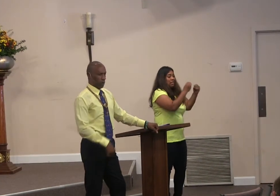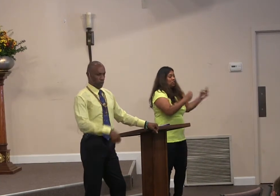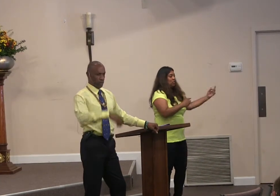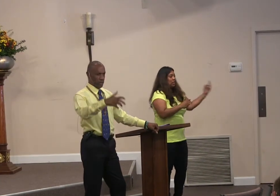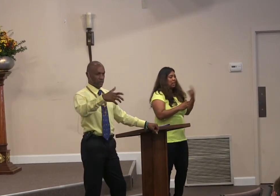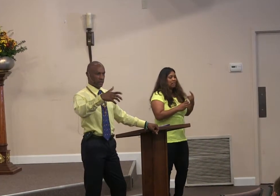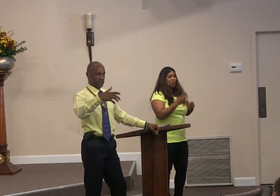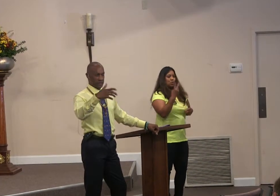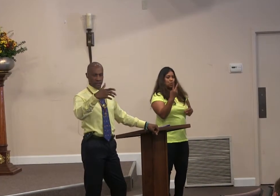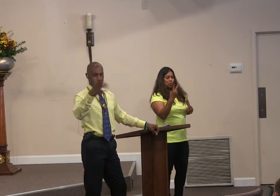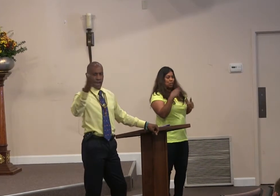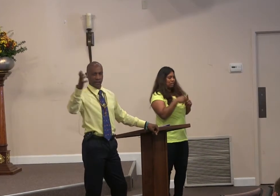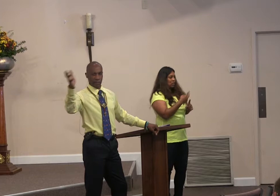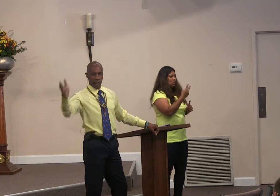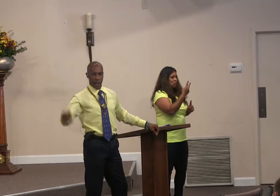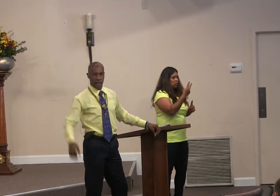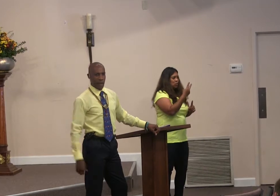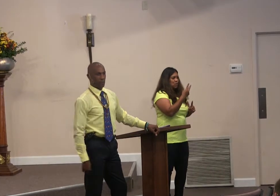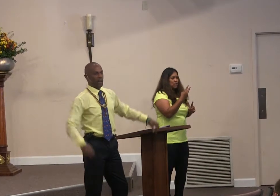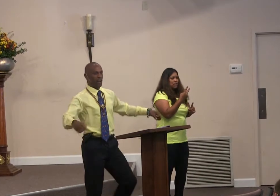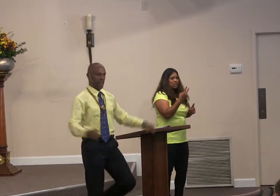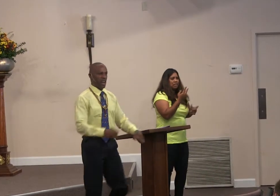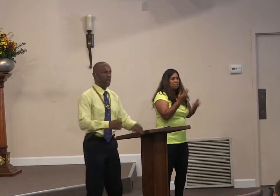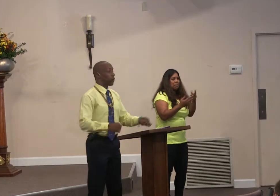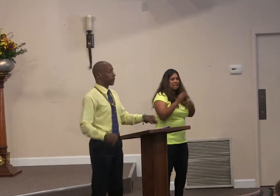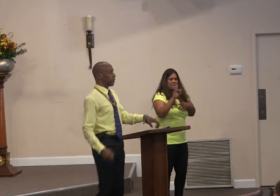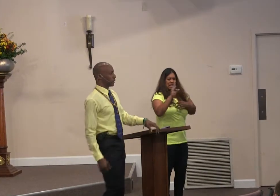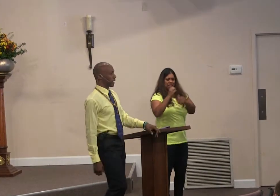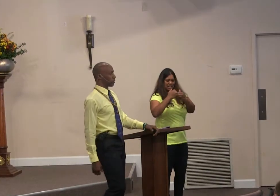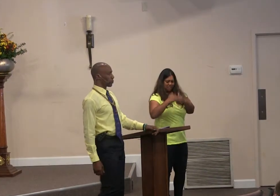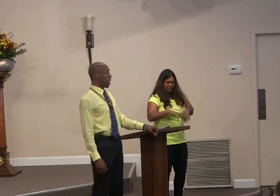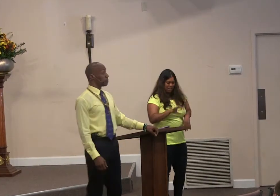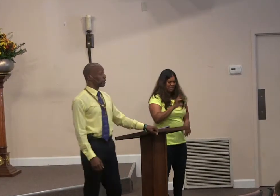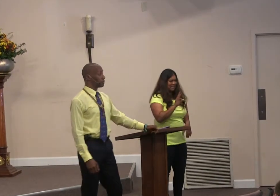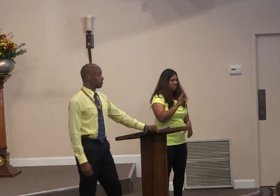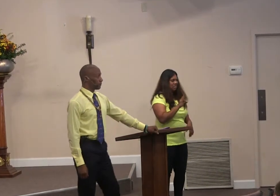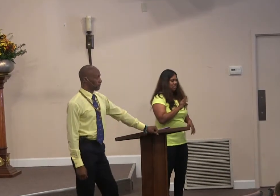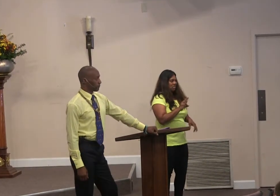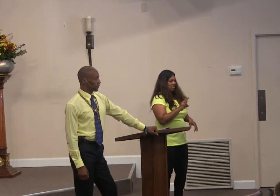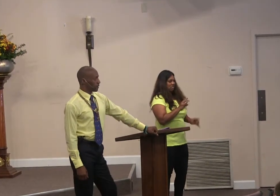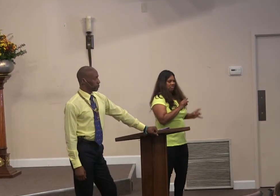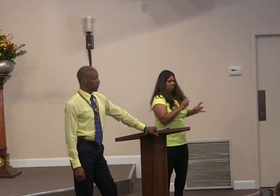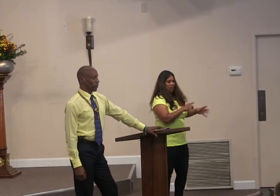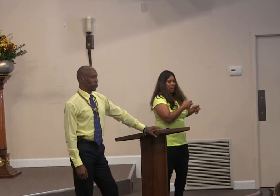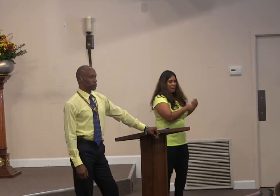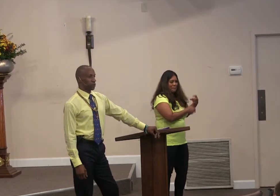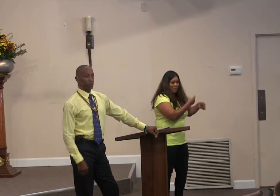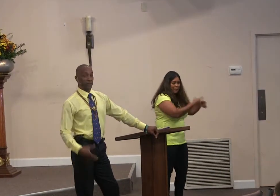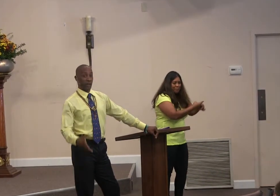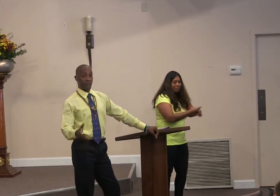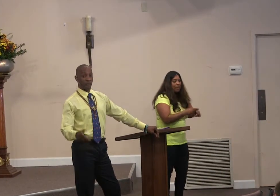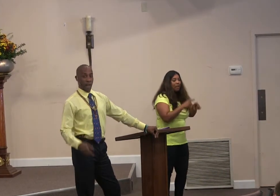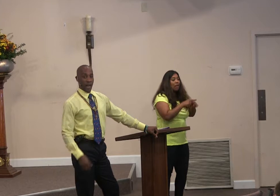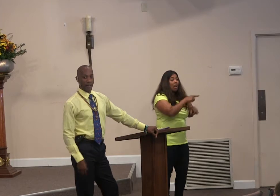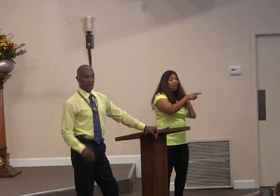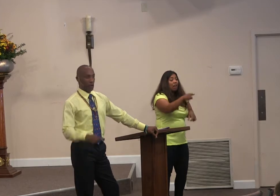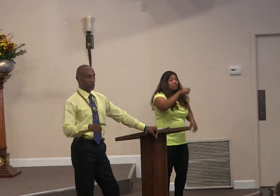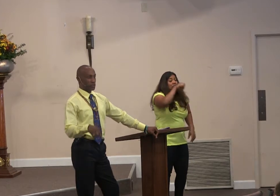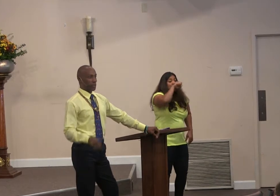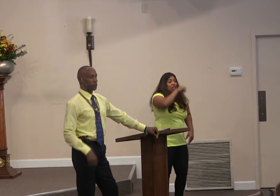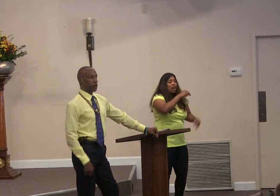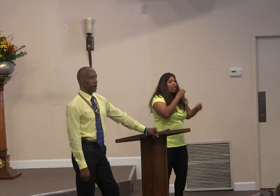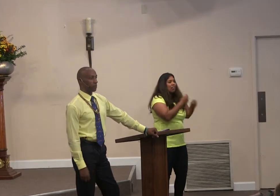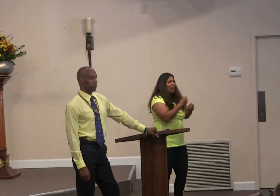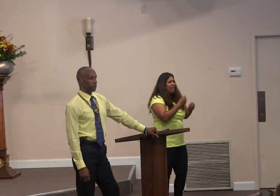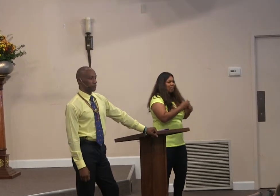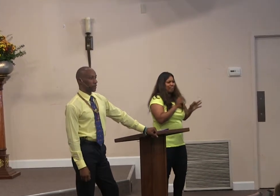2 or 7 divided by, and we're like, we don't like the problem. But those who love math don't